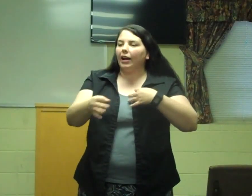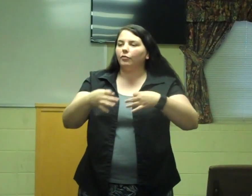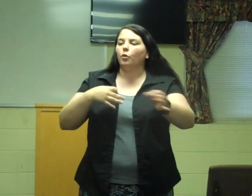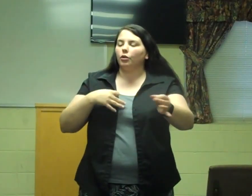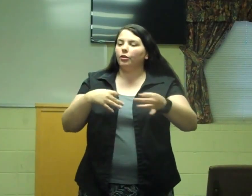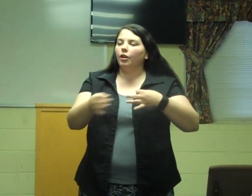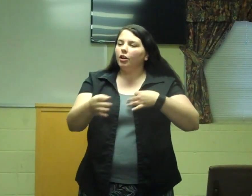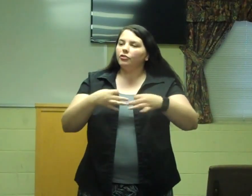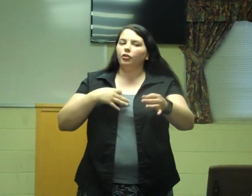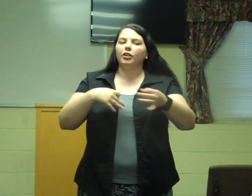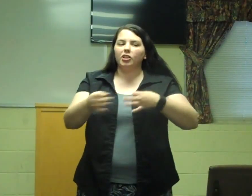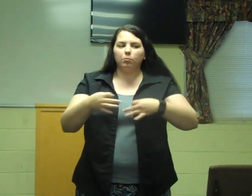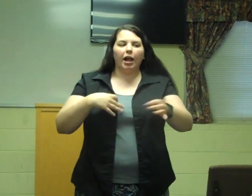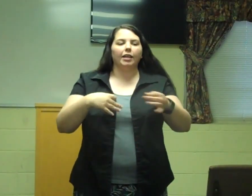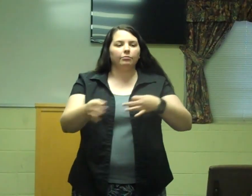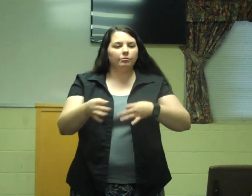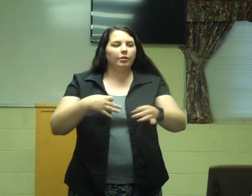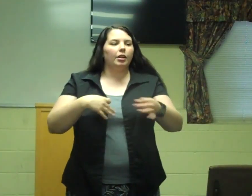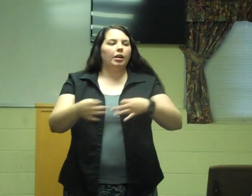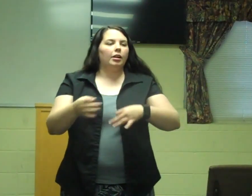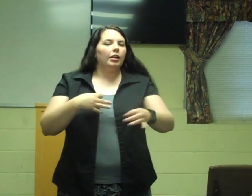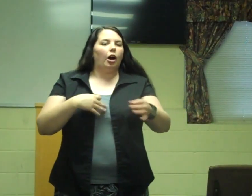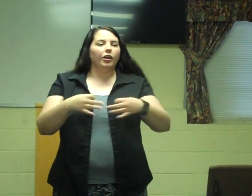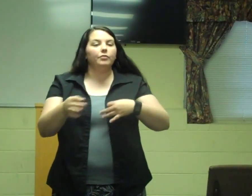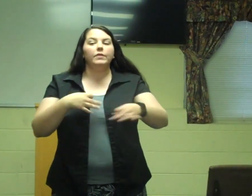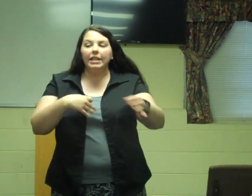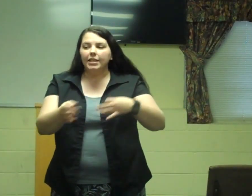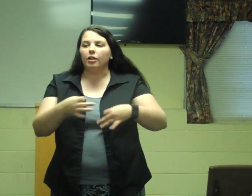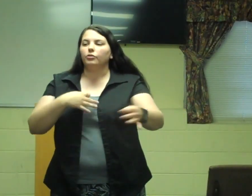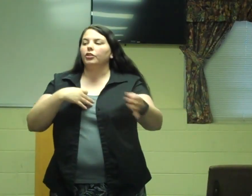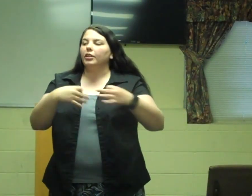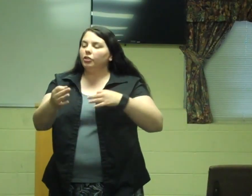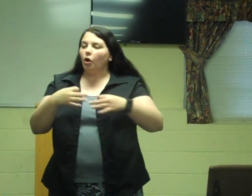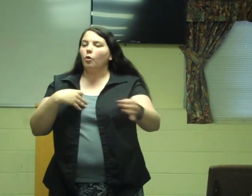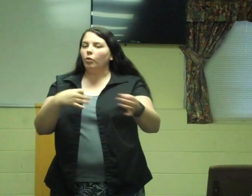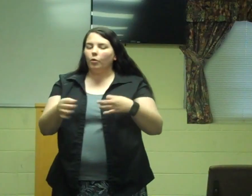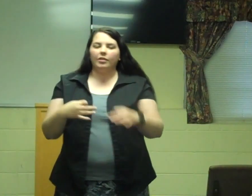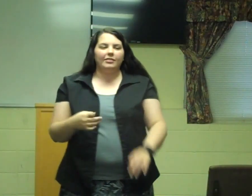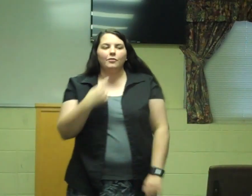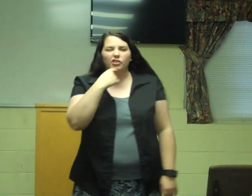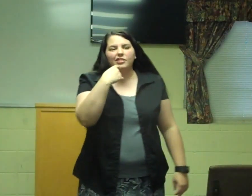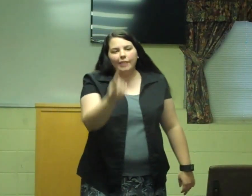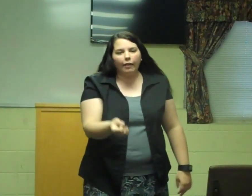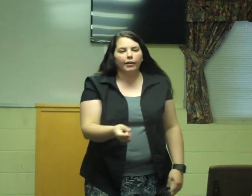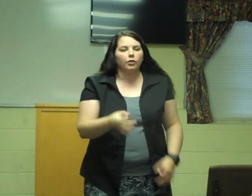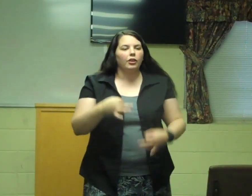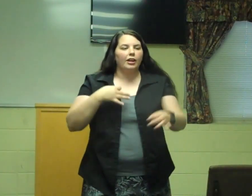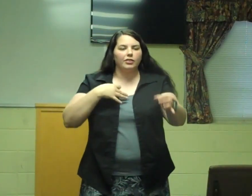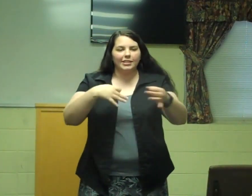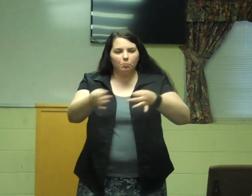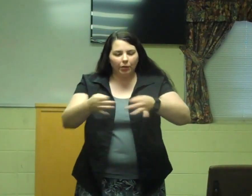back and forth. So you're going to explain, or give details. You're going to go into, instead of just telling, you're going to actually